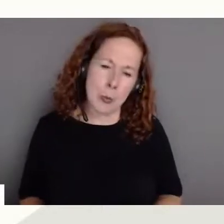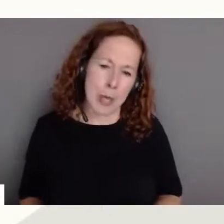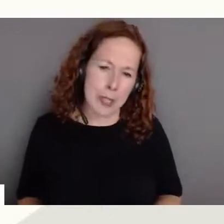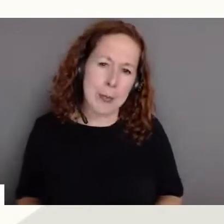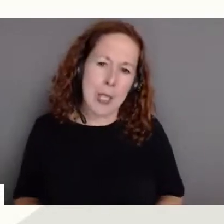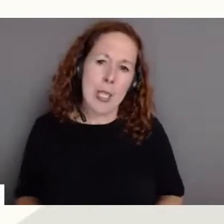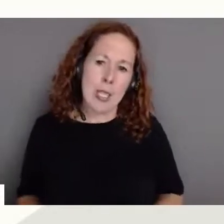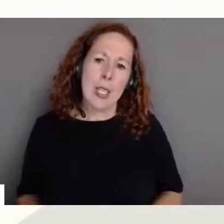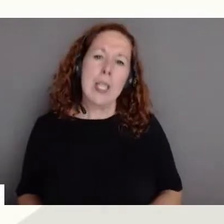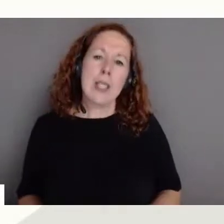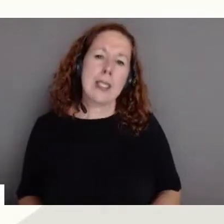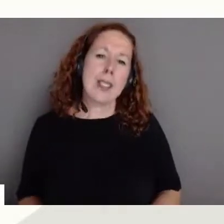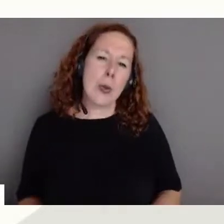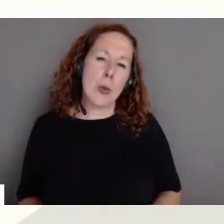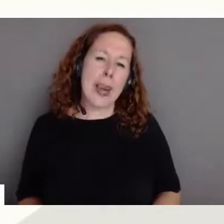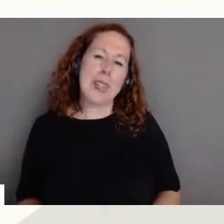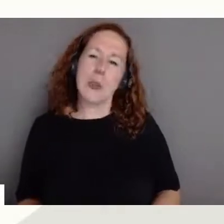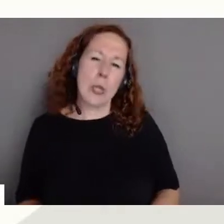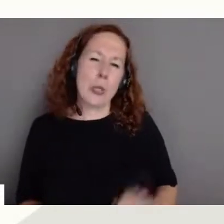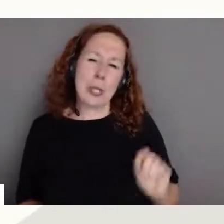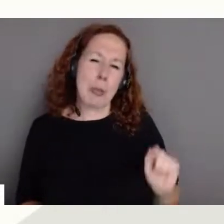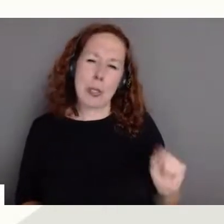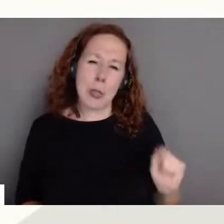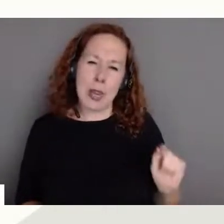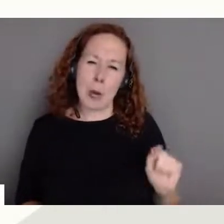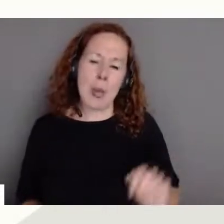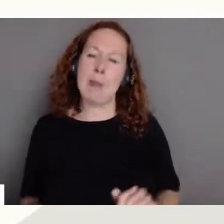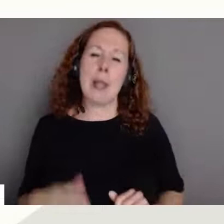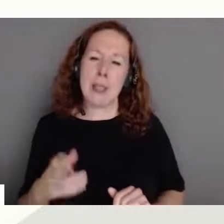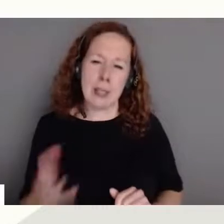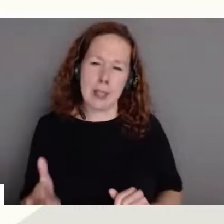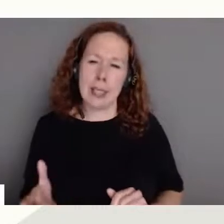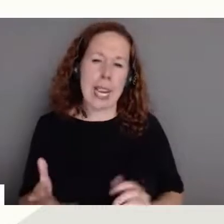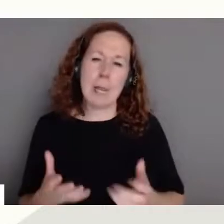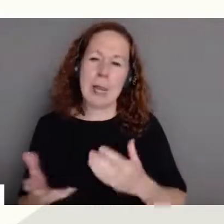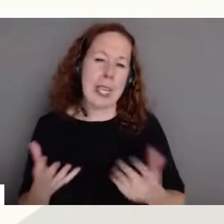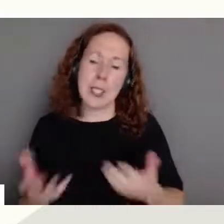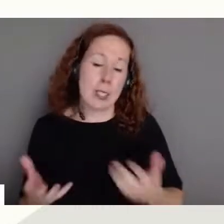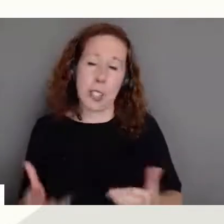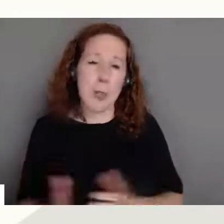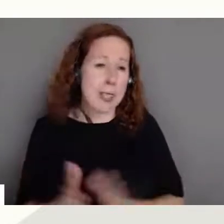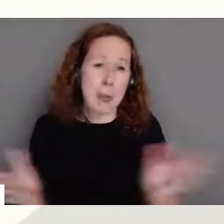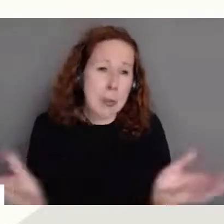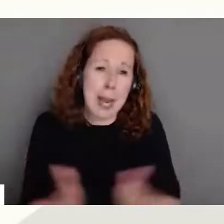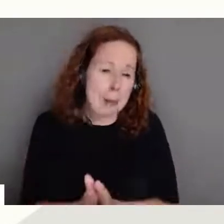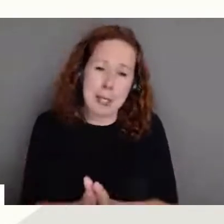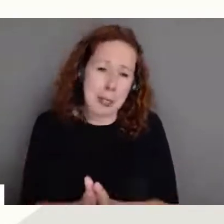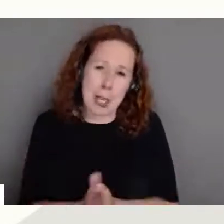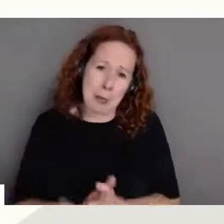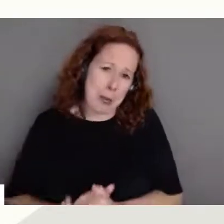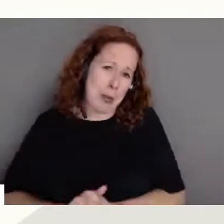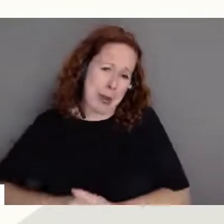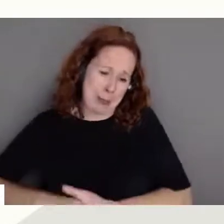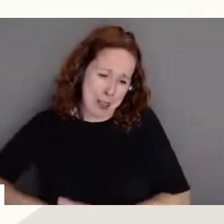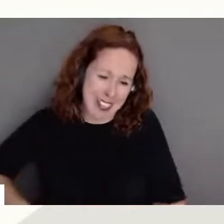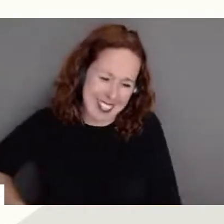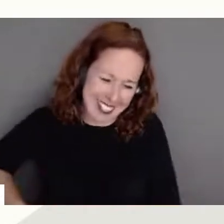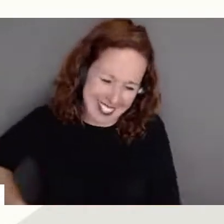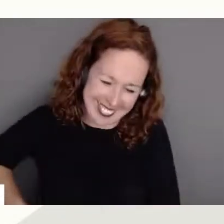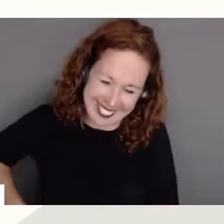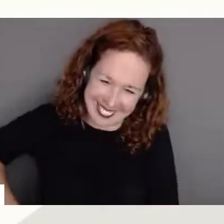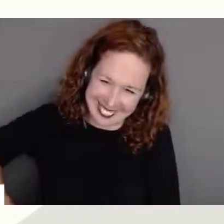that I know Braille. Yeah. So I don't usually pursue that one, but the No. anybody else that's curious, oh, I'm happy to chat with